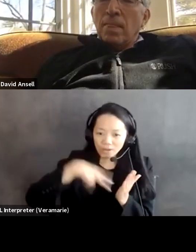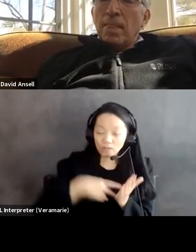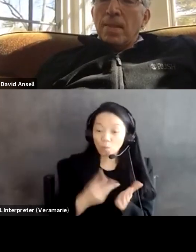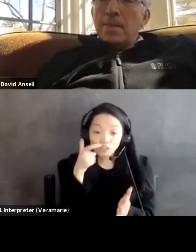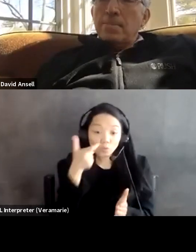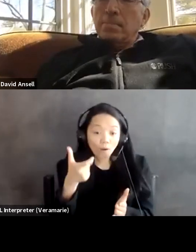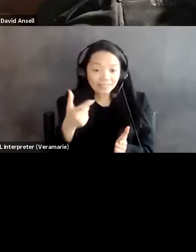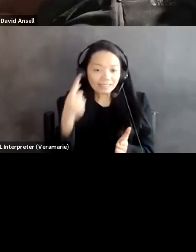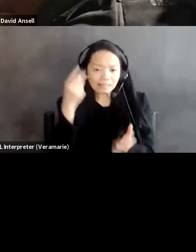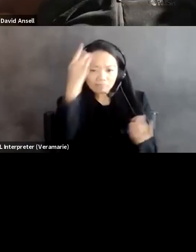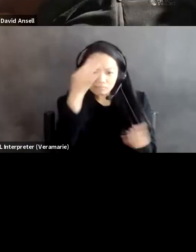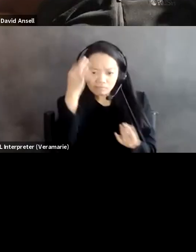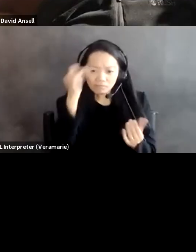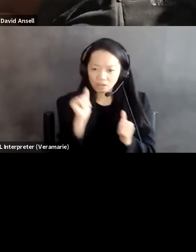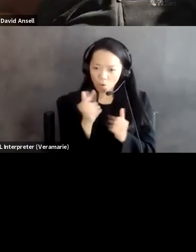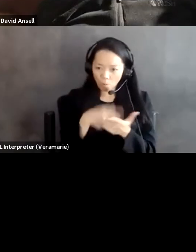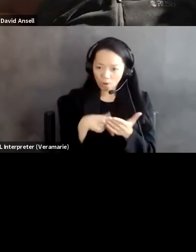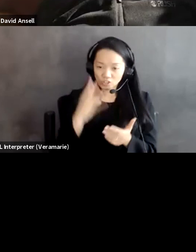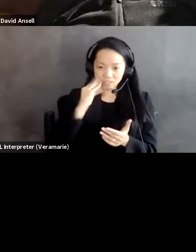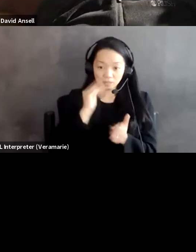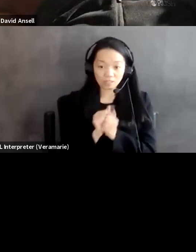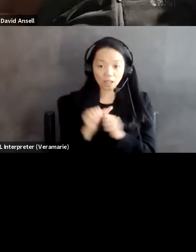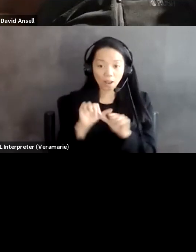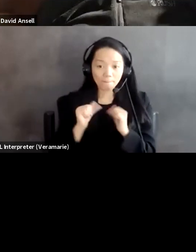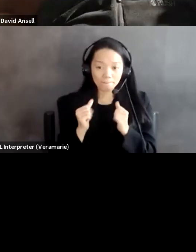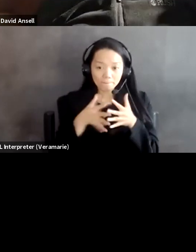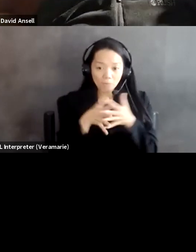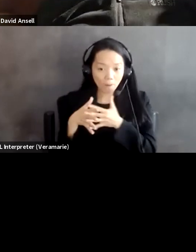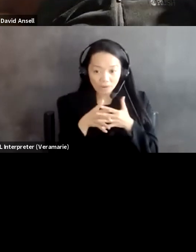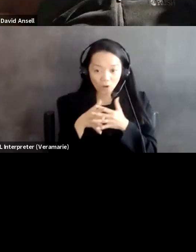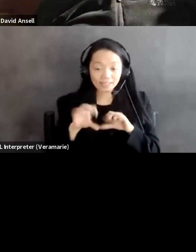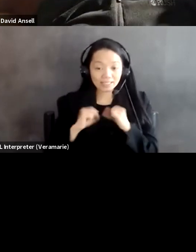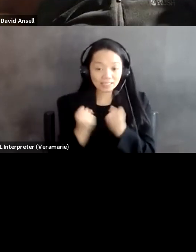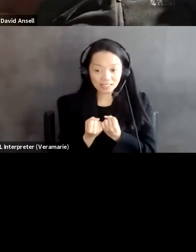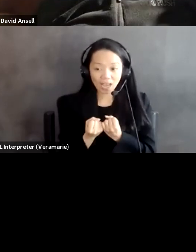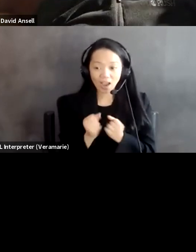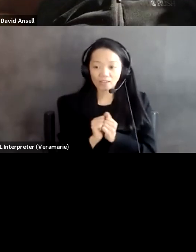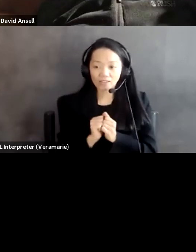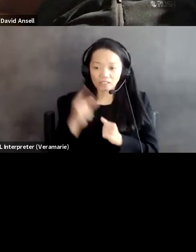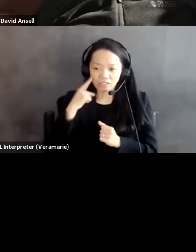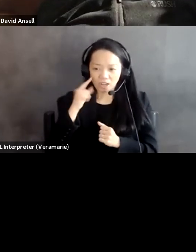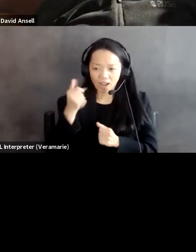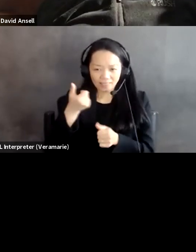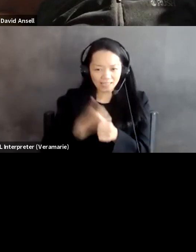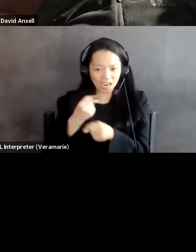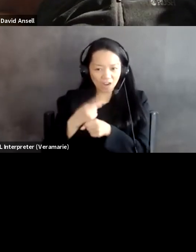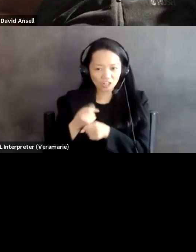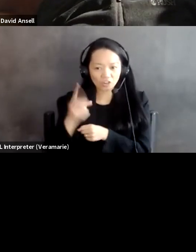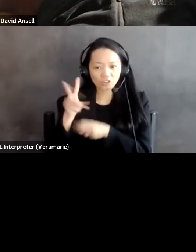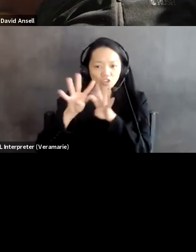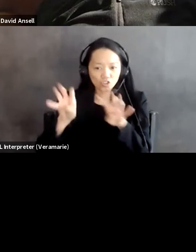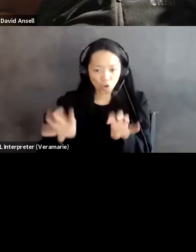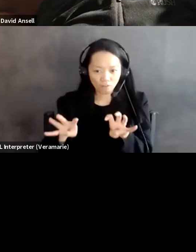here. This is the American Society of News Editors Diversity Survey that they do, I think every couple of years,